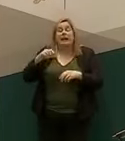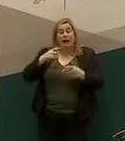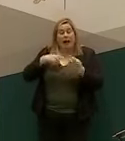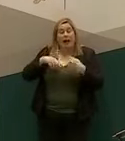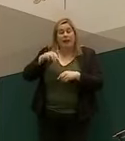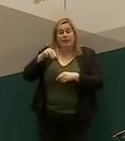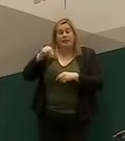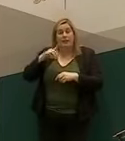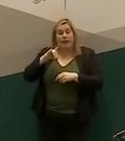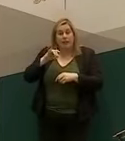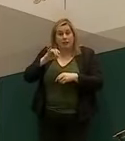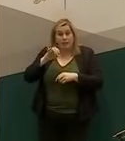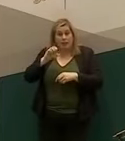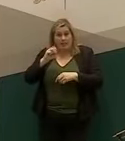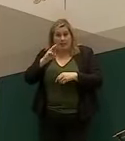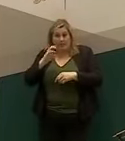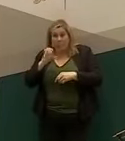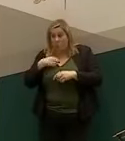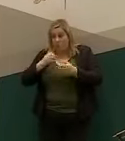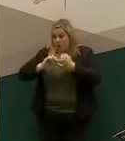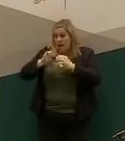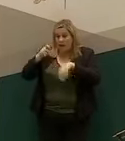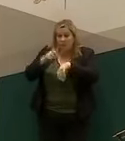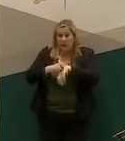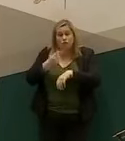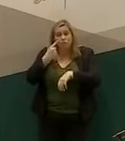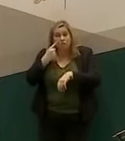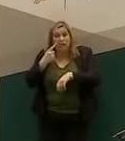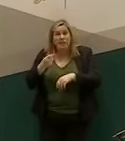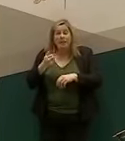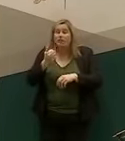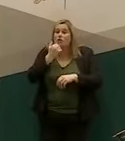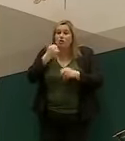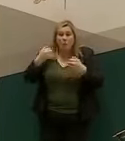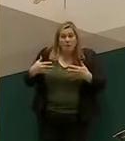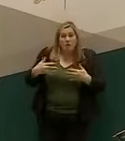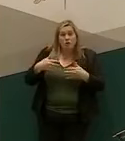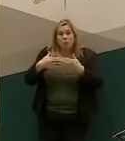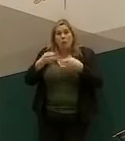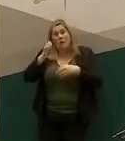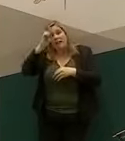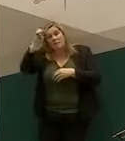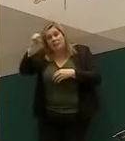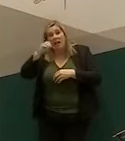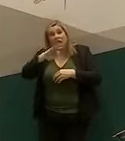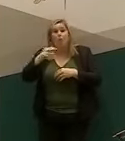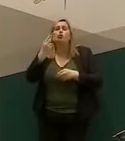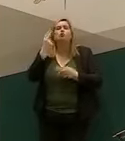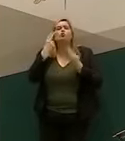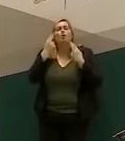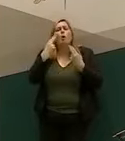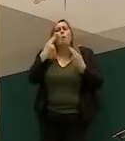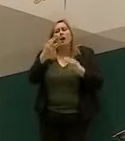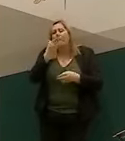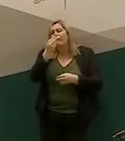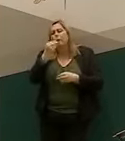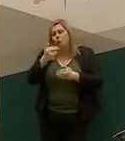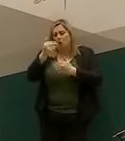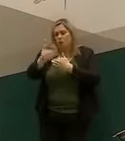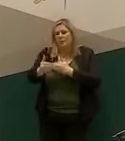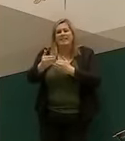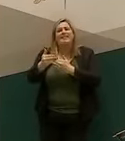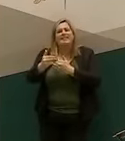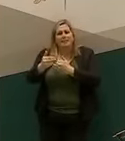homes, as they would during a flu season, to see if there's any increase beyond what would be expected in numbers of death, and then link that to trends we're seeing from